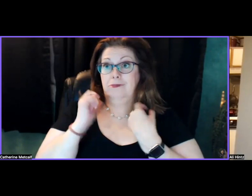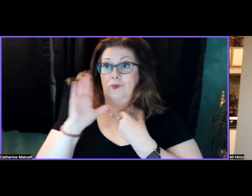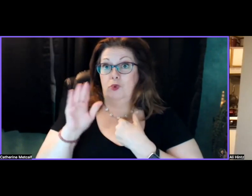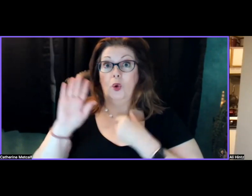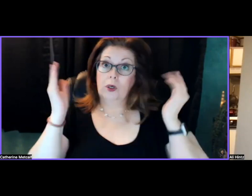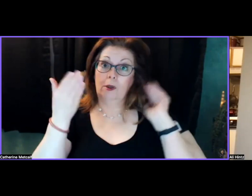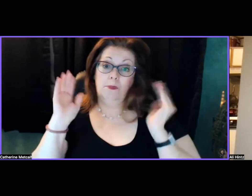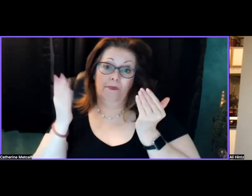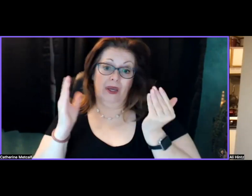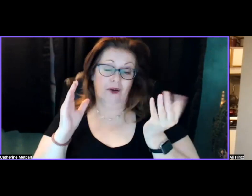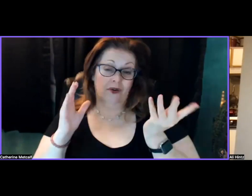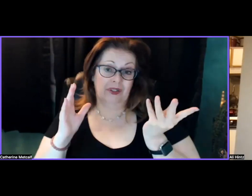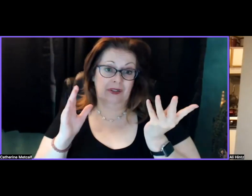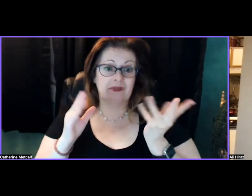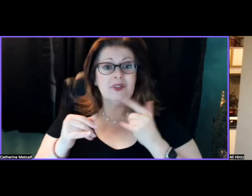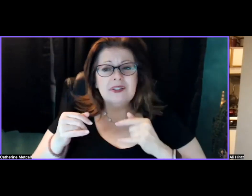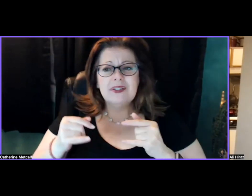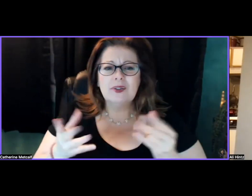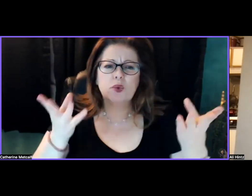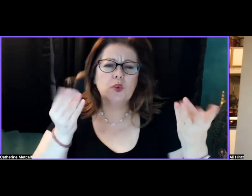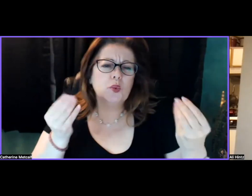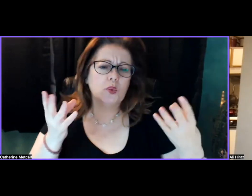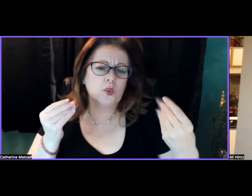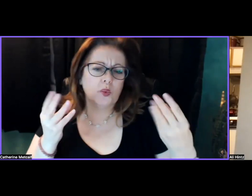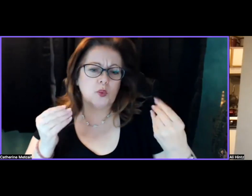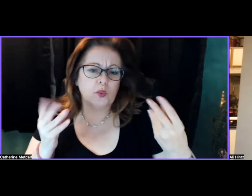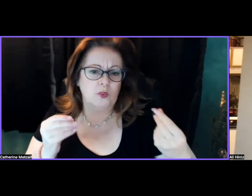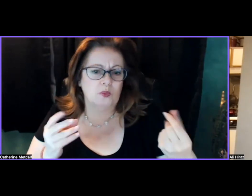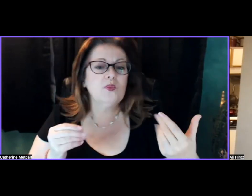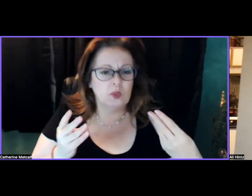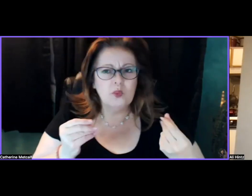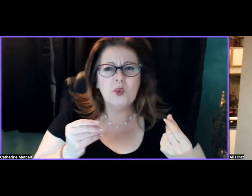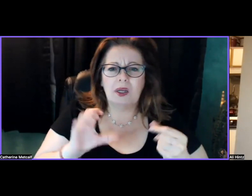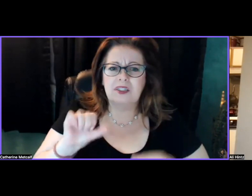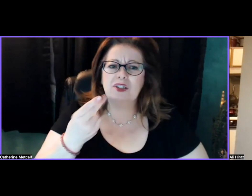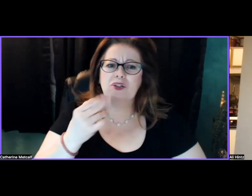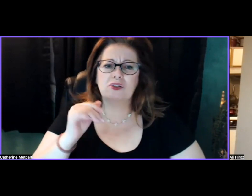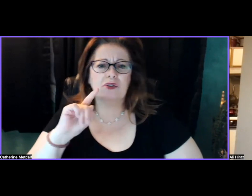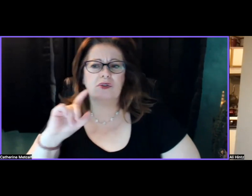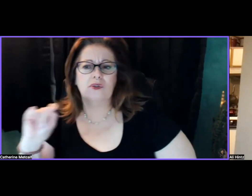yet sweaty sheets slathered my eyes with melted Schwann's tangerine push-up pop.